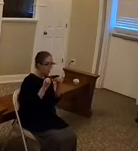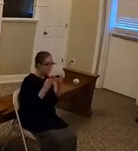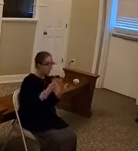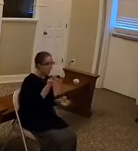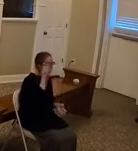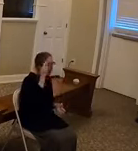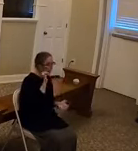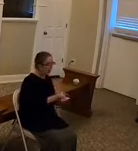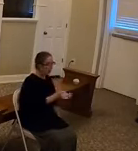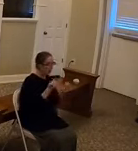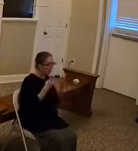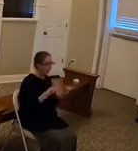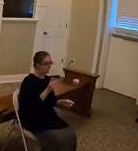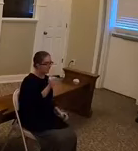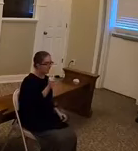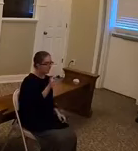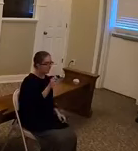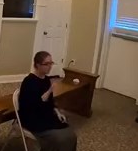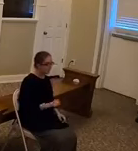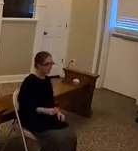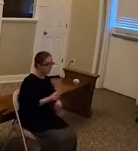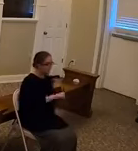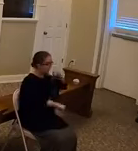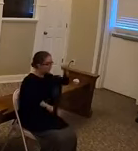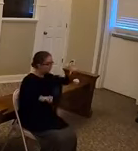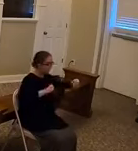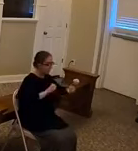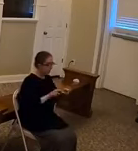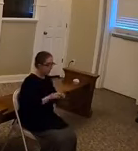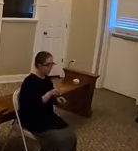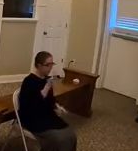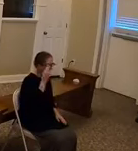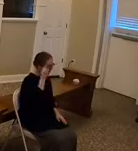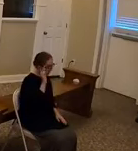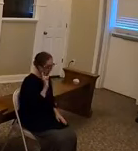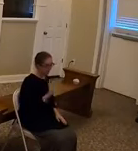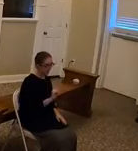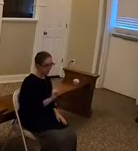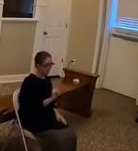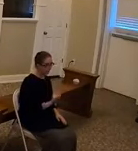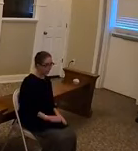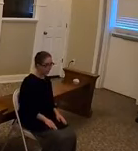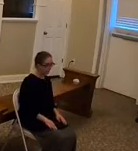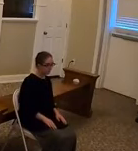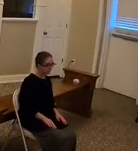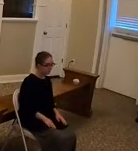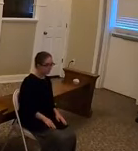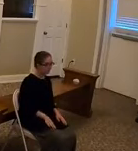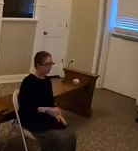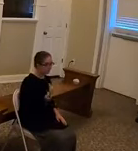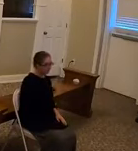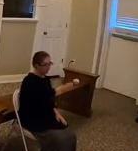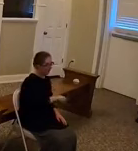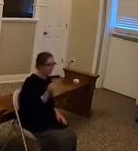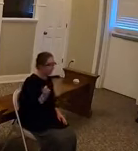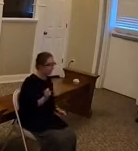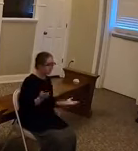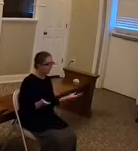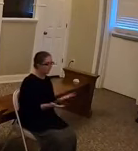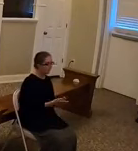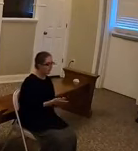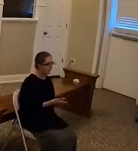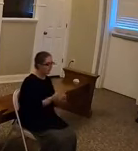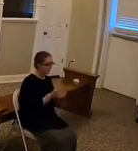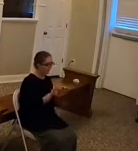or known that much because David didn't act like he really knew who he was at first. Is there anybody left of